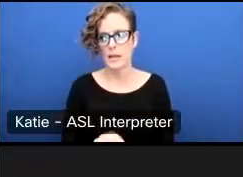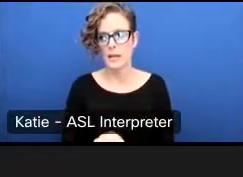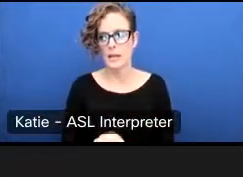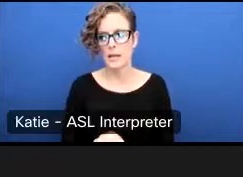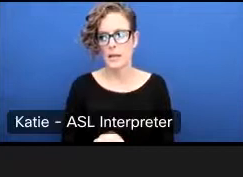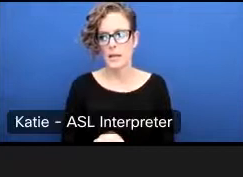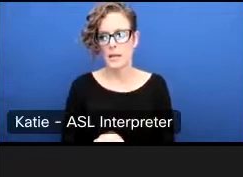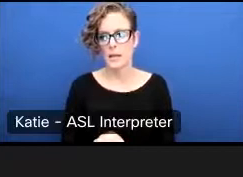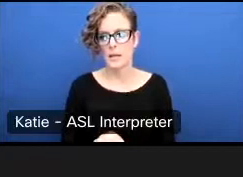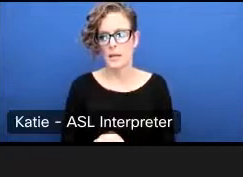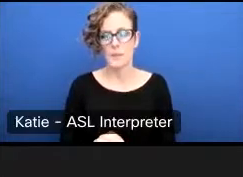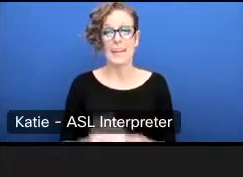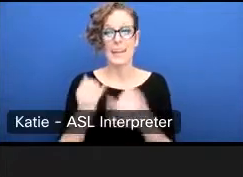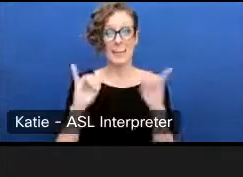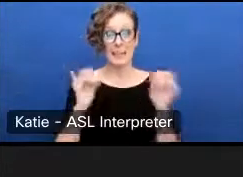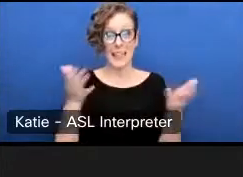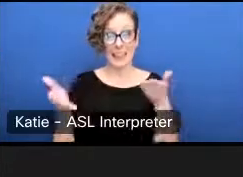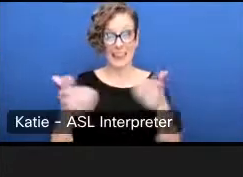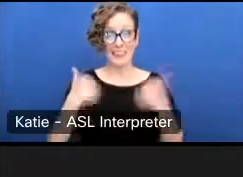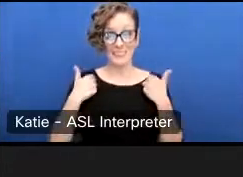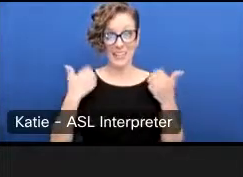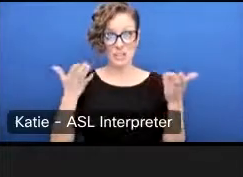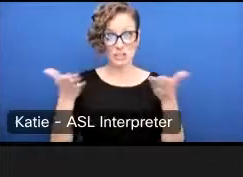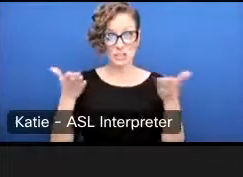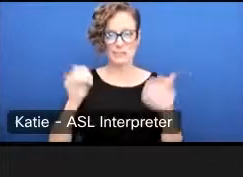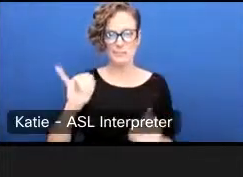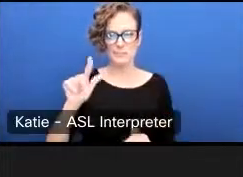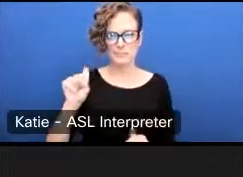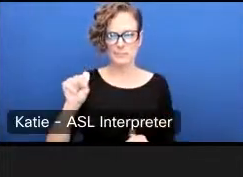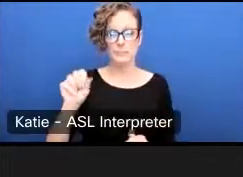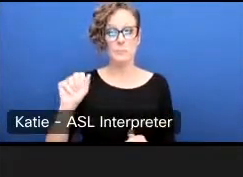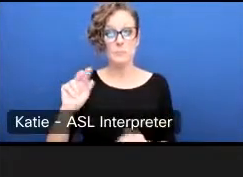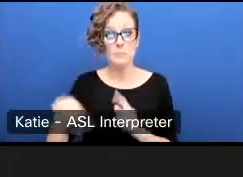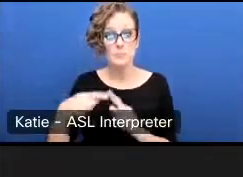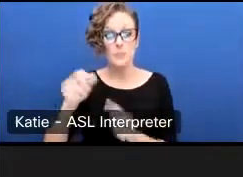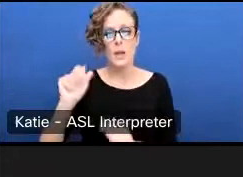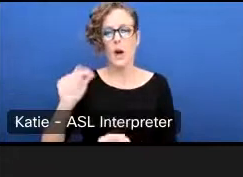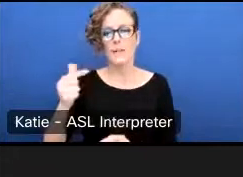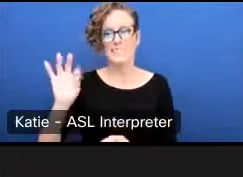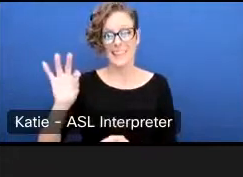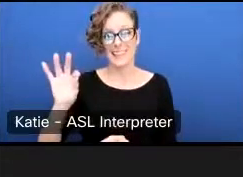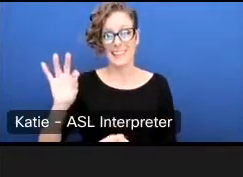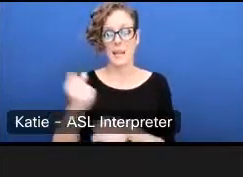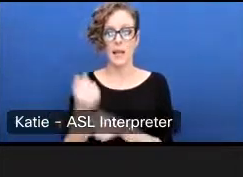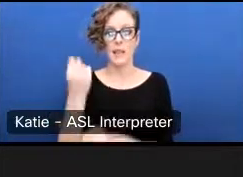Independent living services, August 9th from 11 to 12:30.